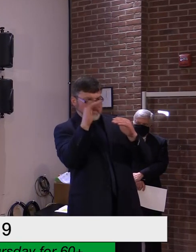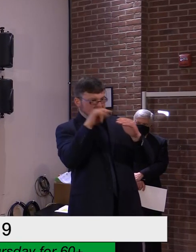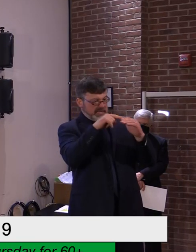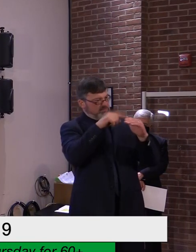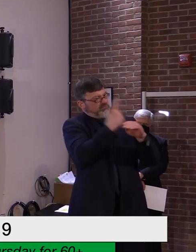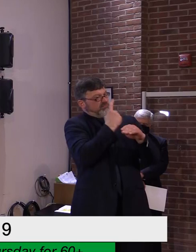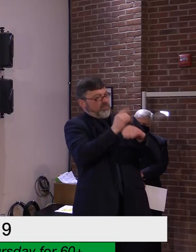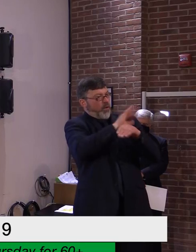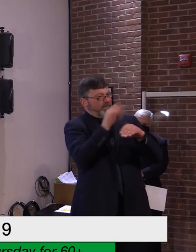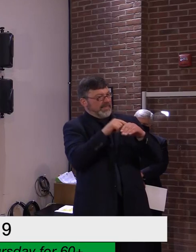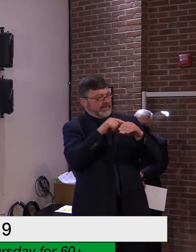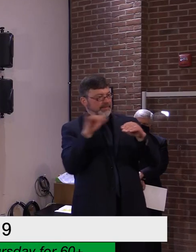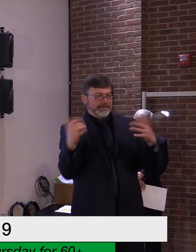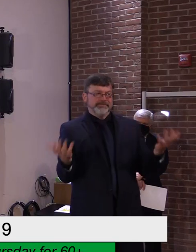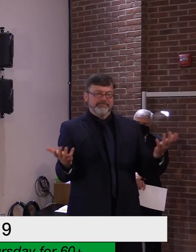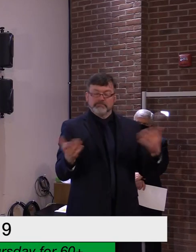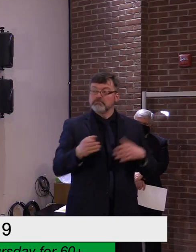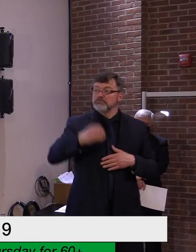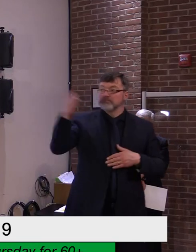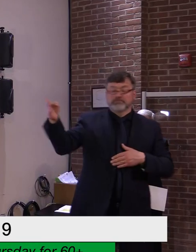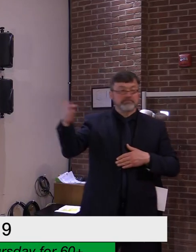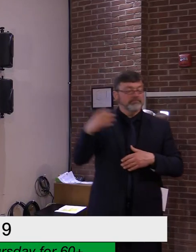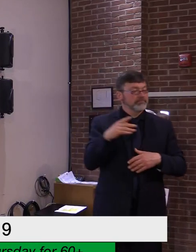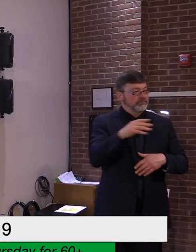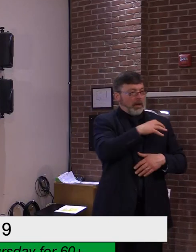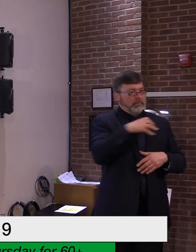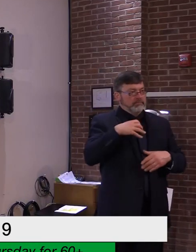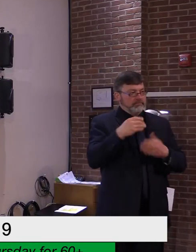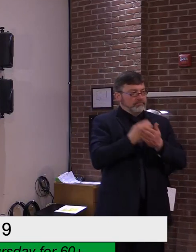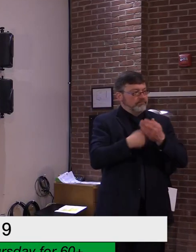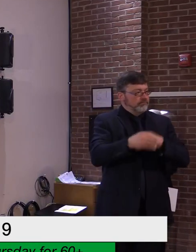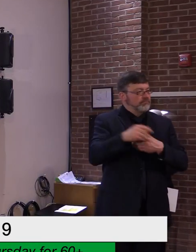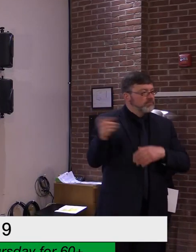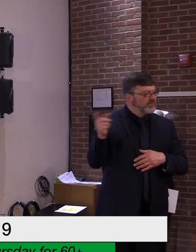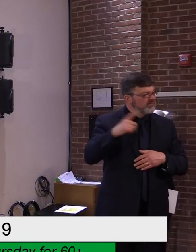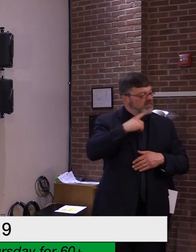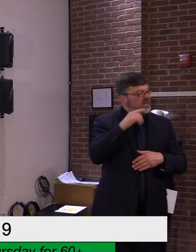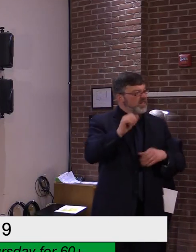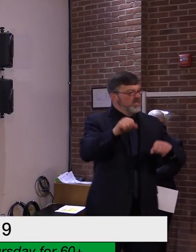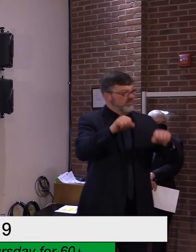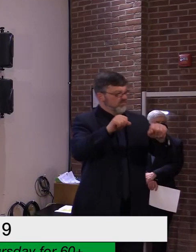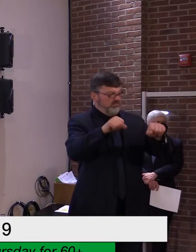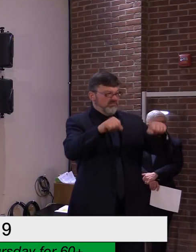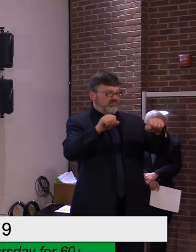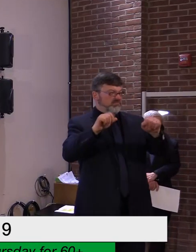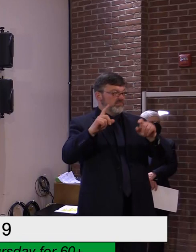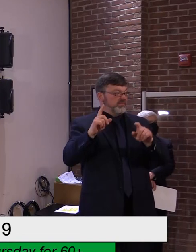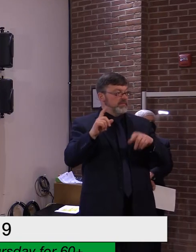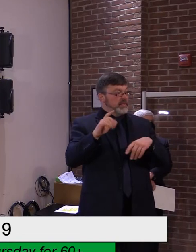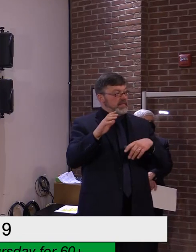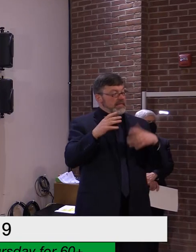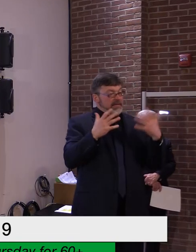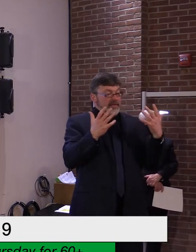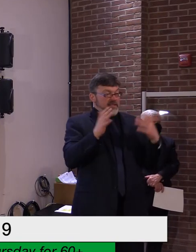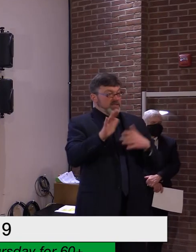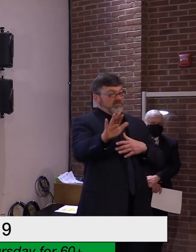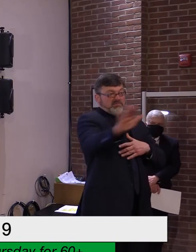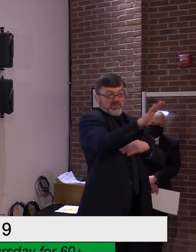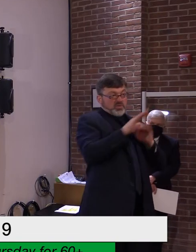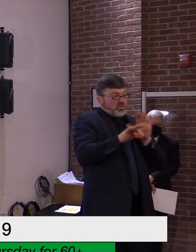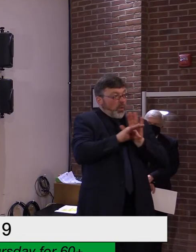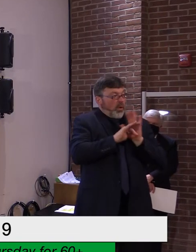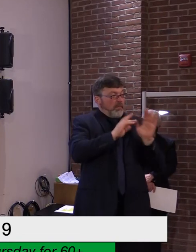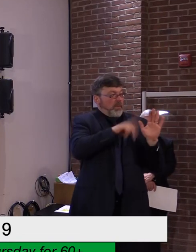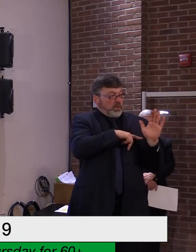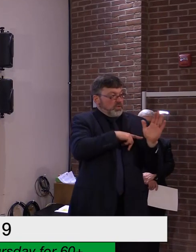Thanks for the question, Calvin. All along we've said that it's really personal choices, personal behavior that's really gonna dictate the future in Vermont,